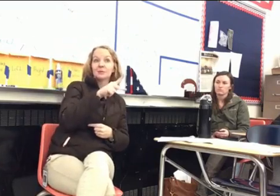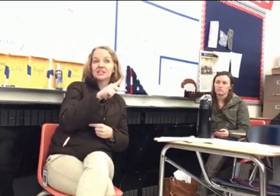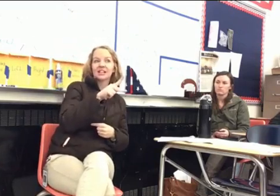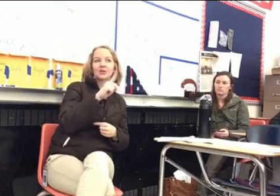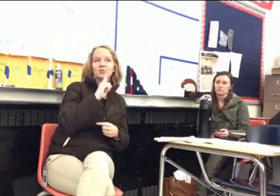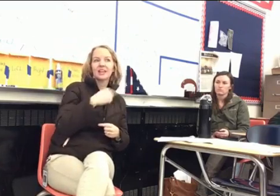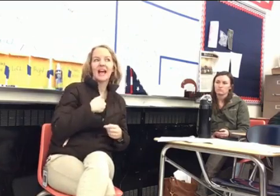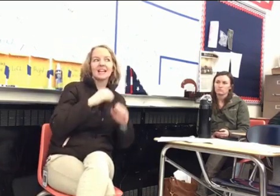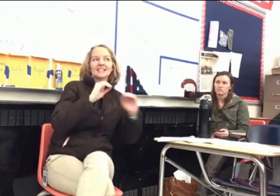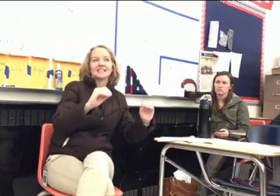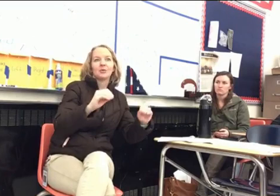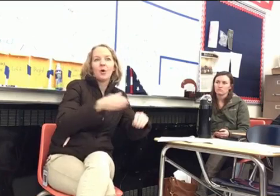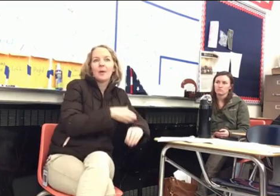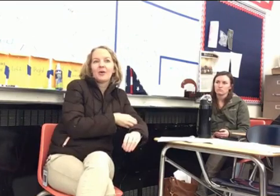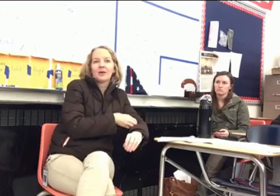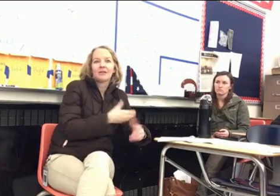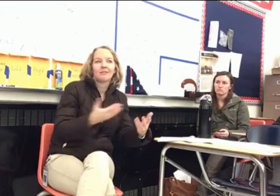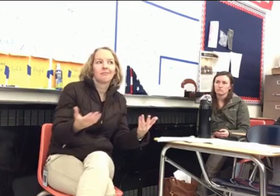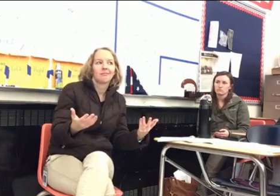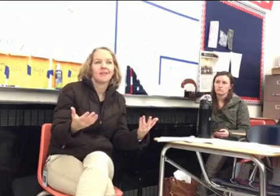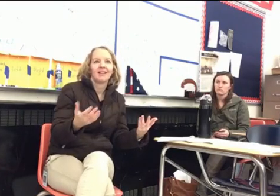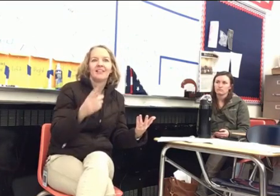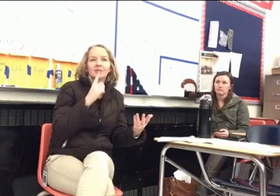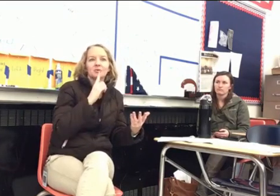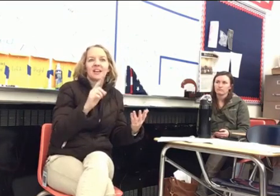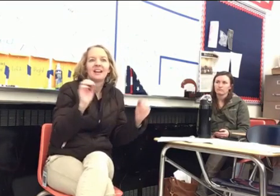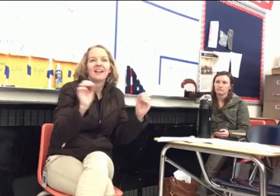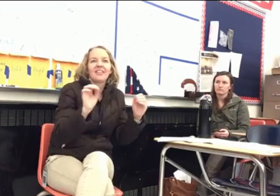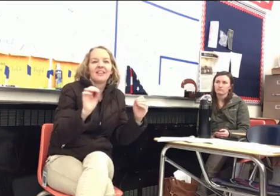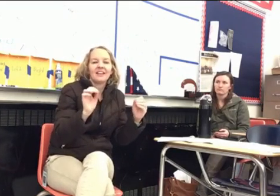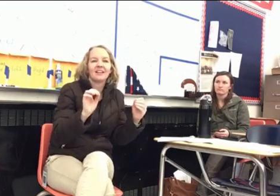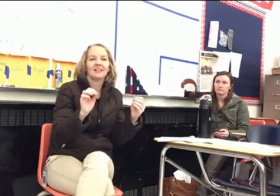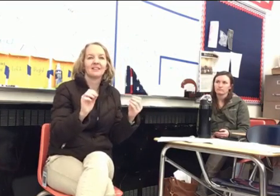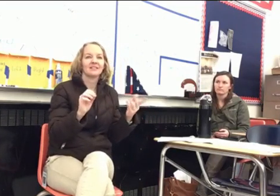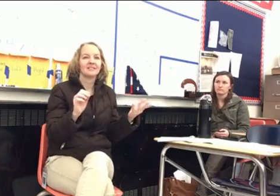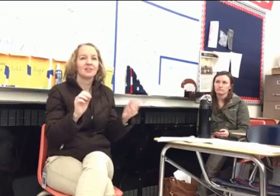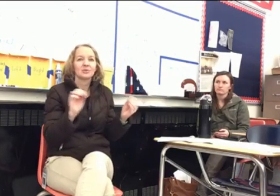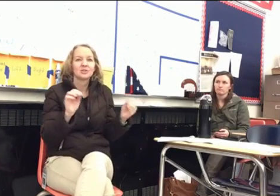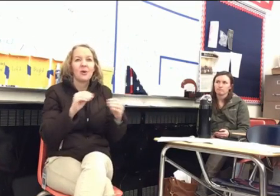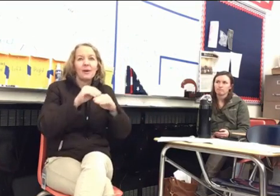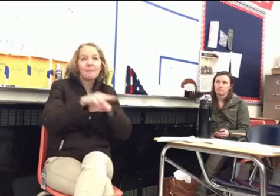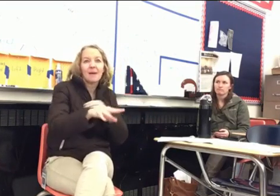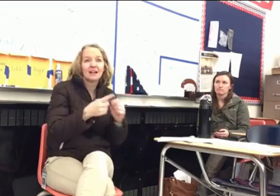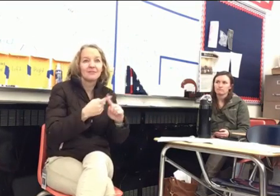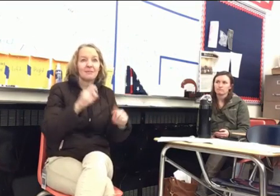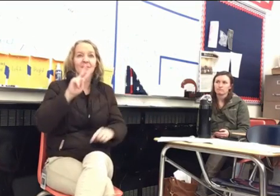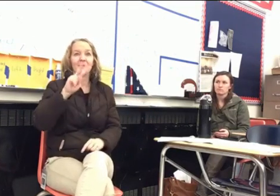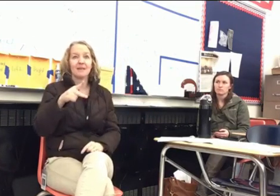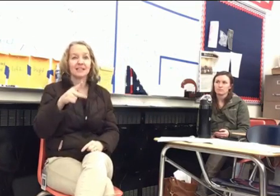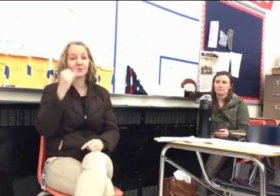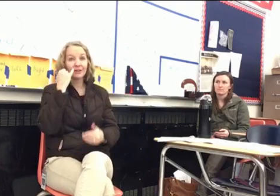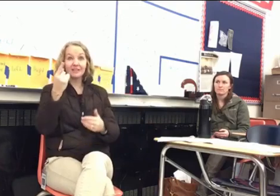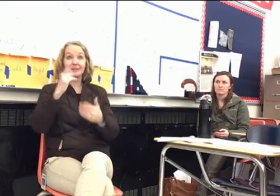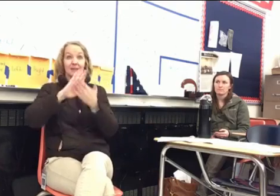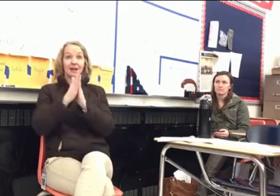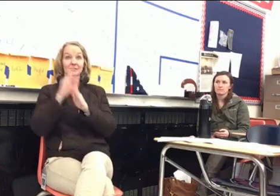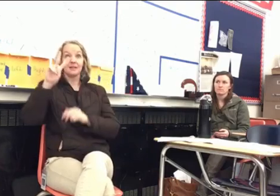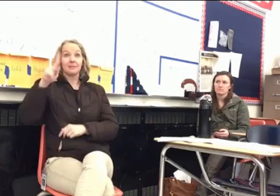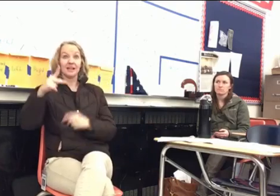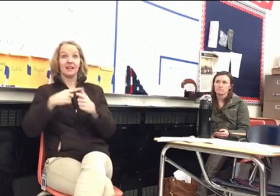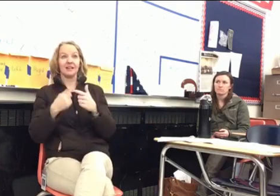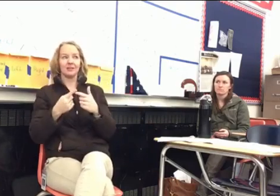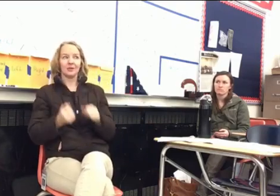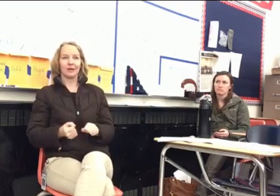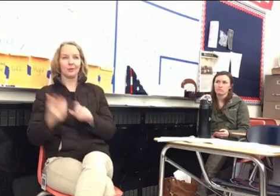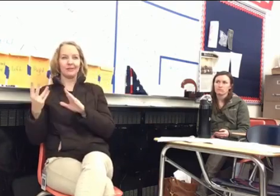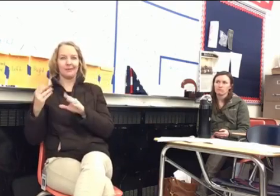had basically zero power. There was really nothing to it. There wasn't a lot of impact and things like that. So if you make him the vice president, you get rid of